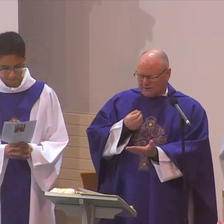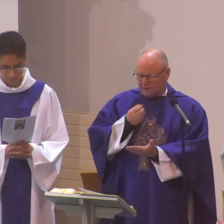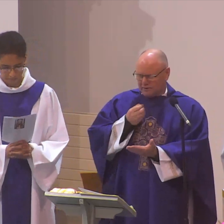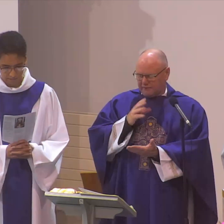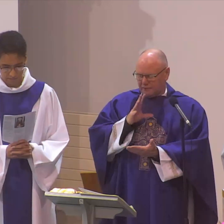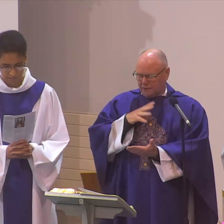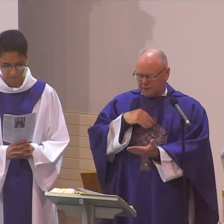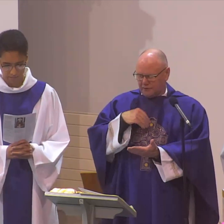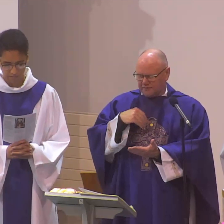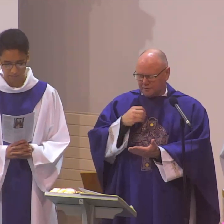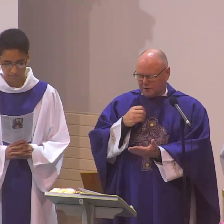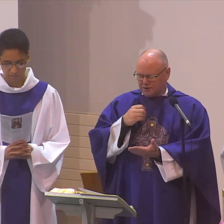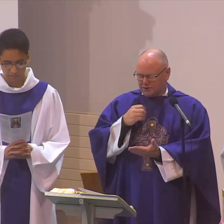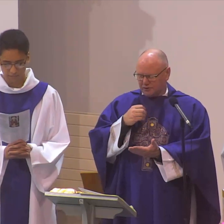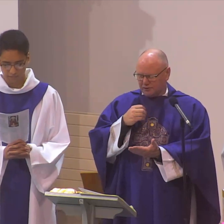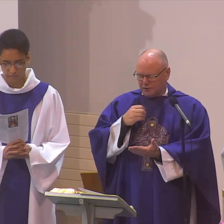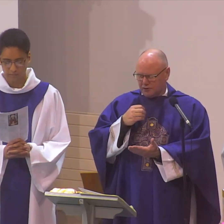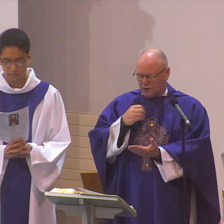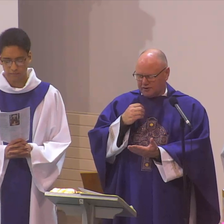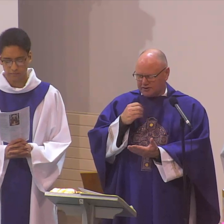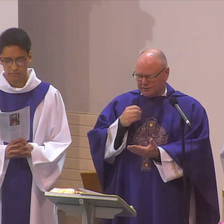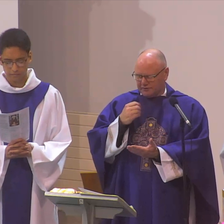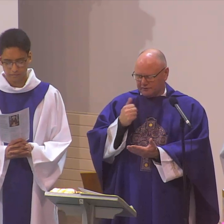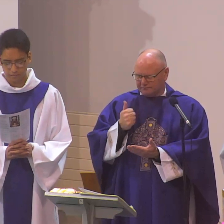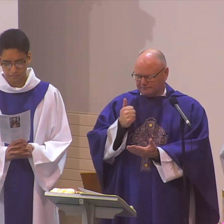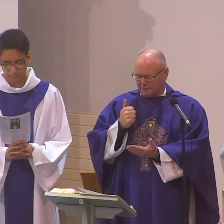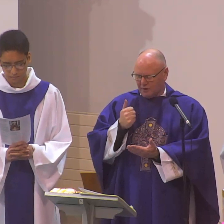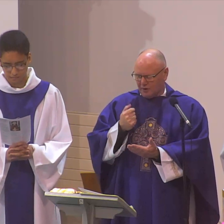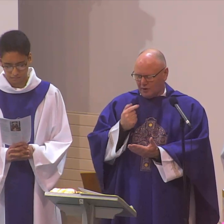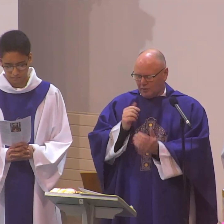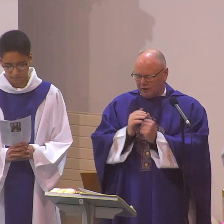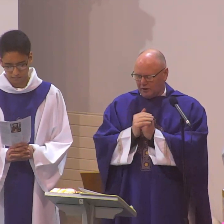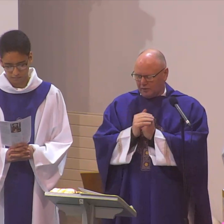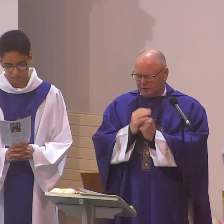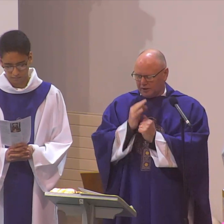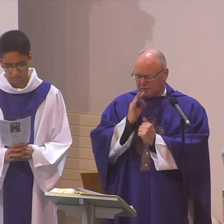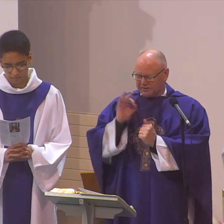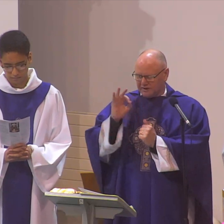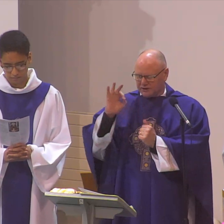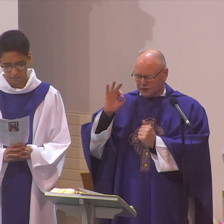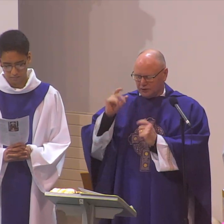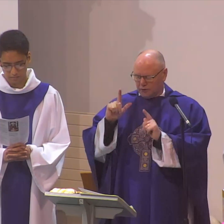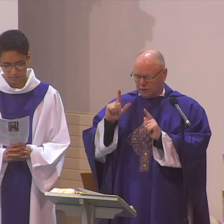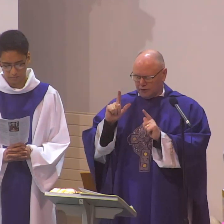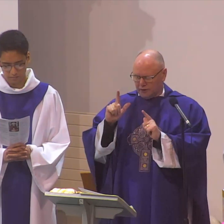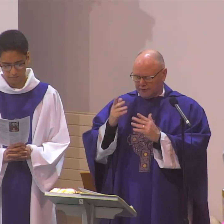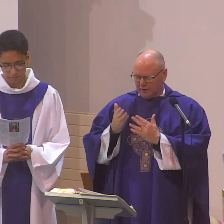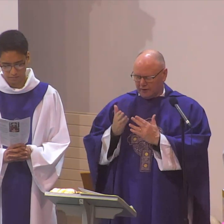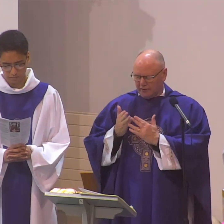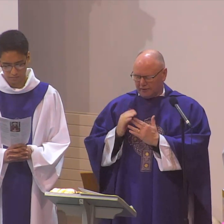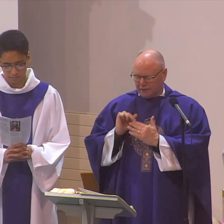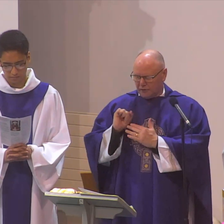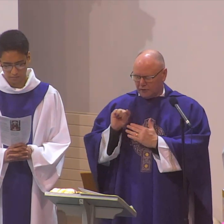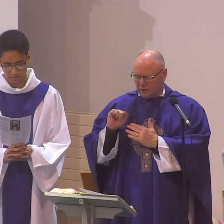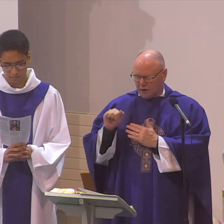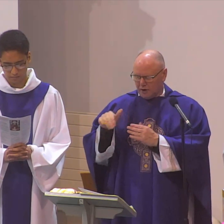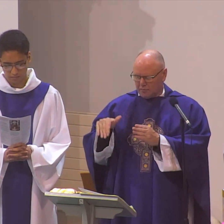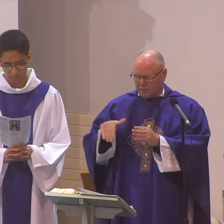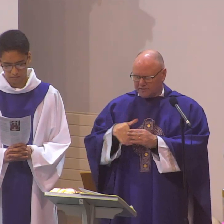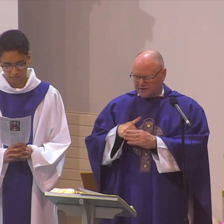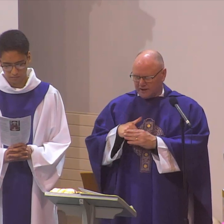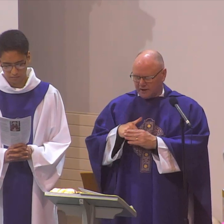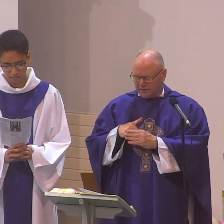Replenished by the food of spiritual nourishment, we humbly beseech you, O Lord, that through